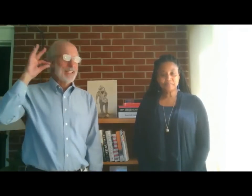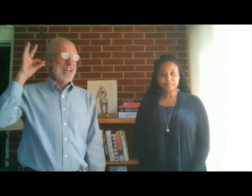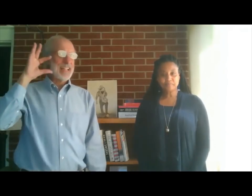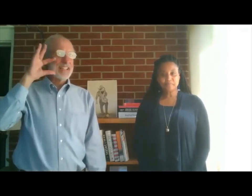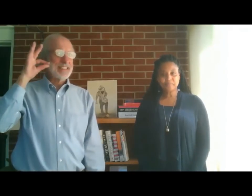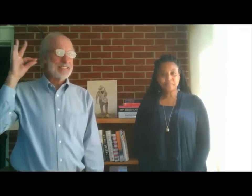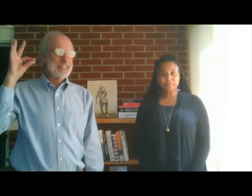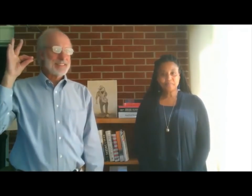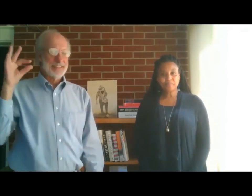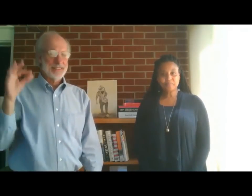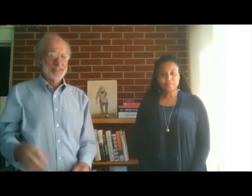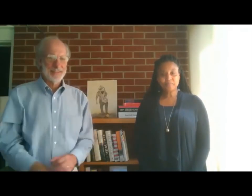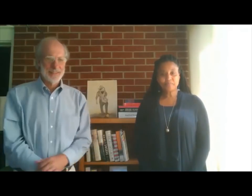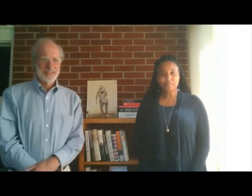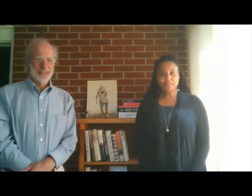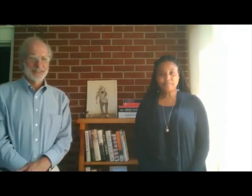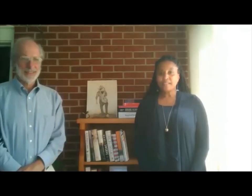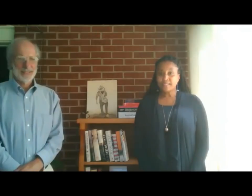Cat.